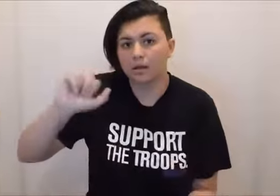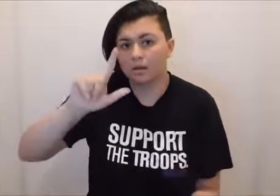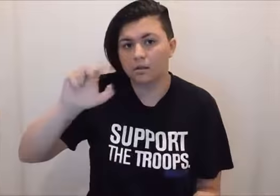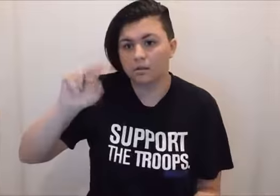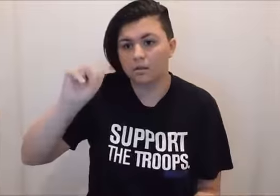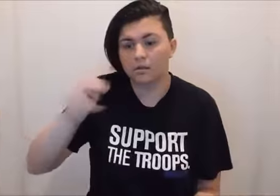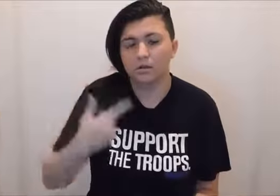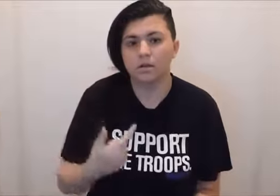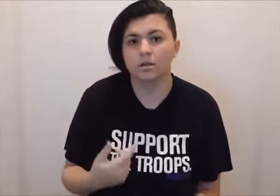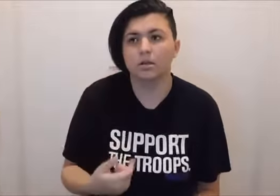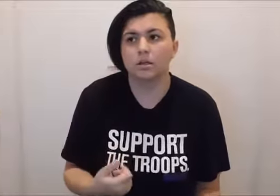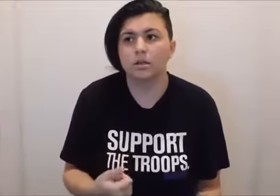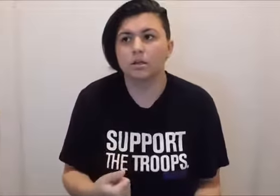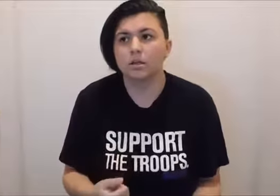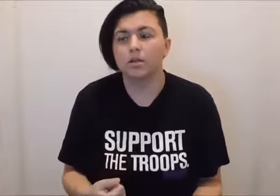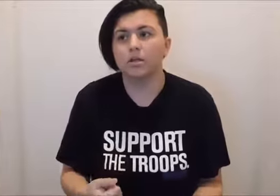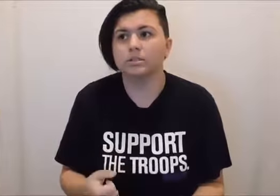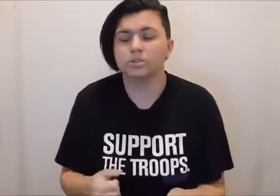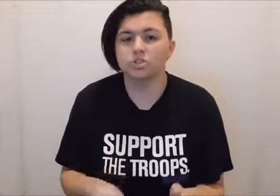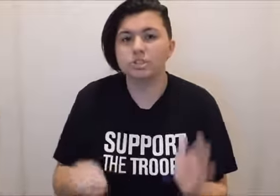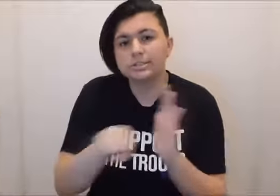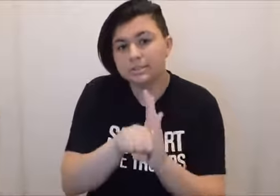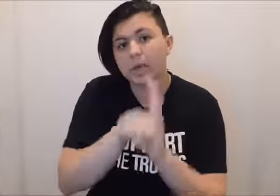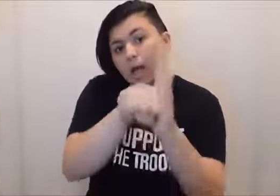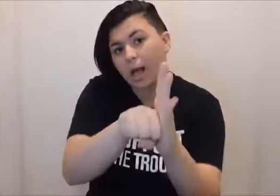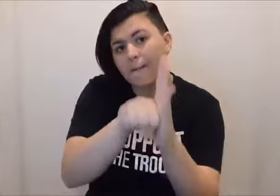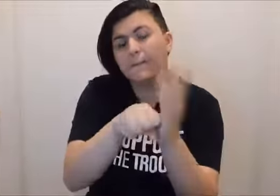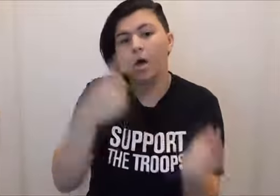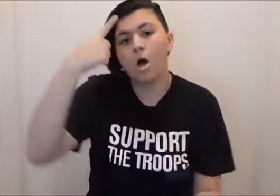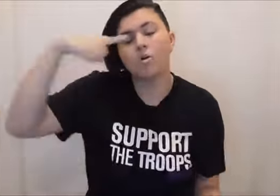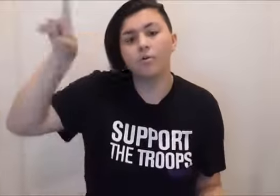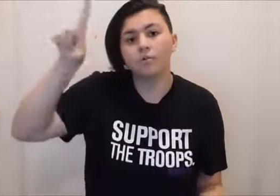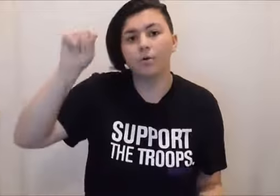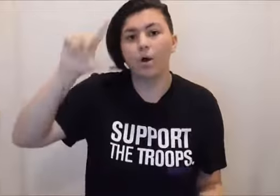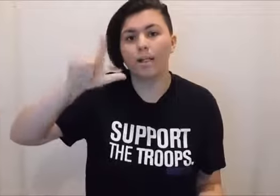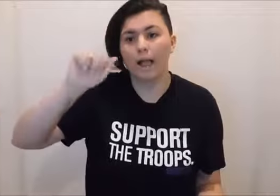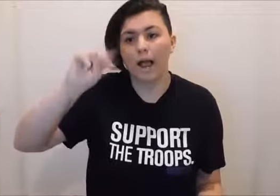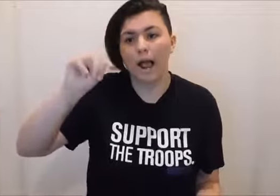land surrounding Troy and not actually a person.